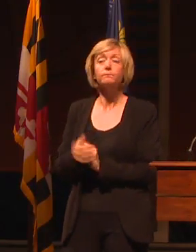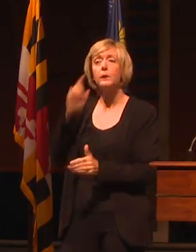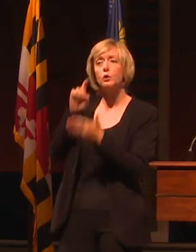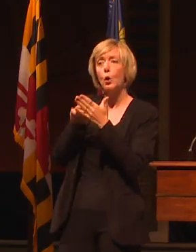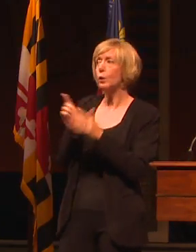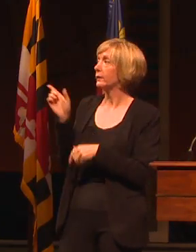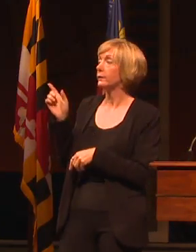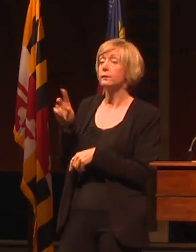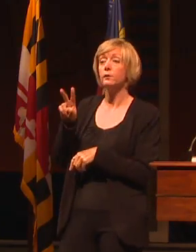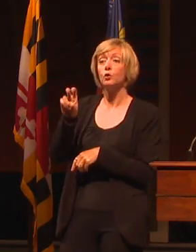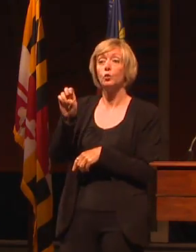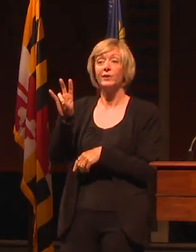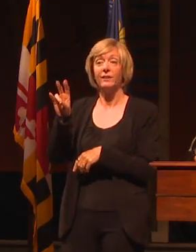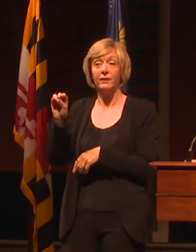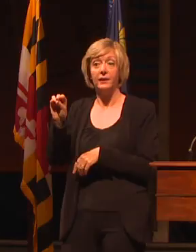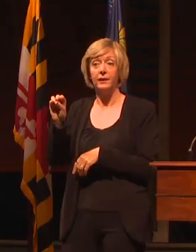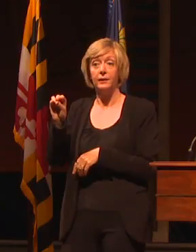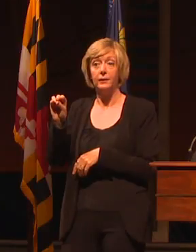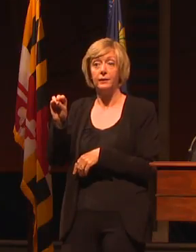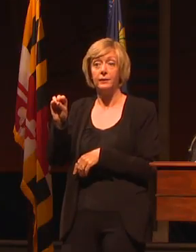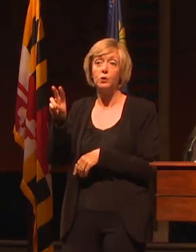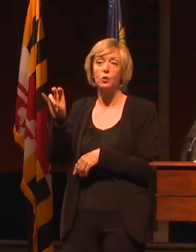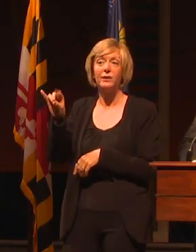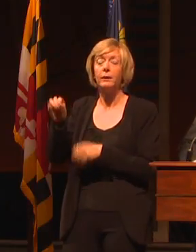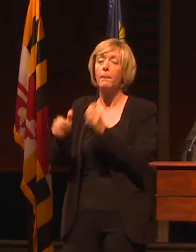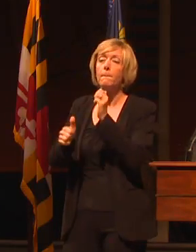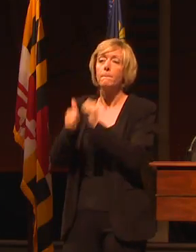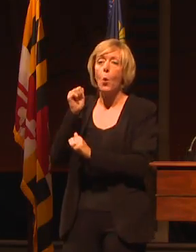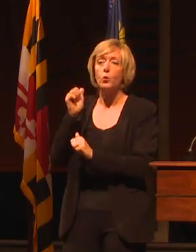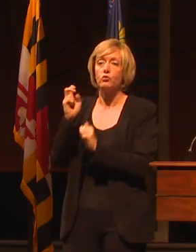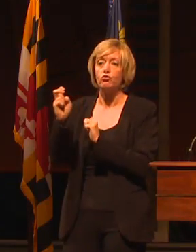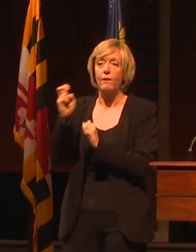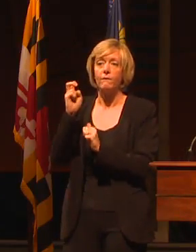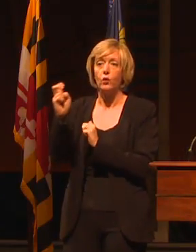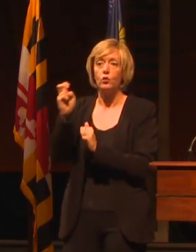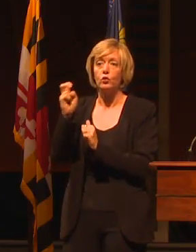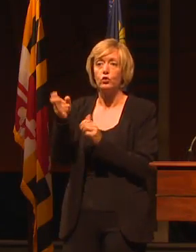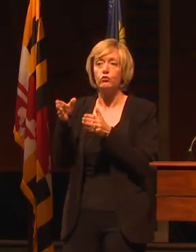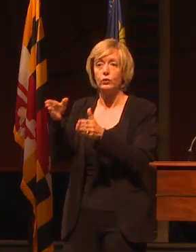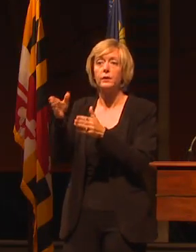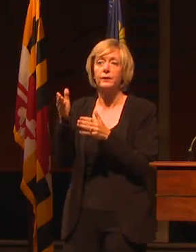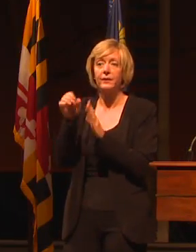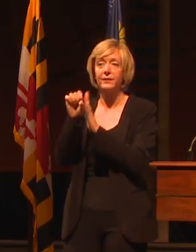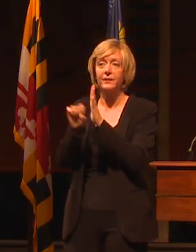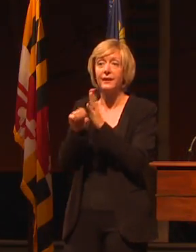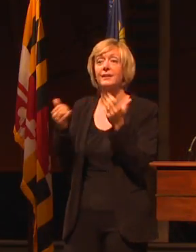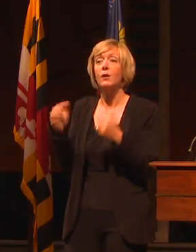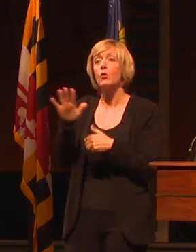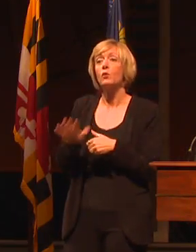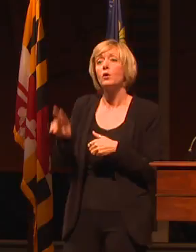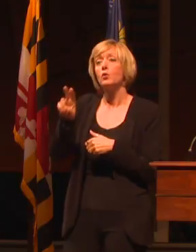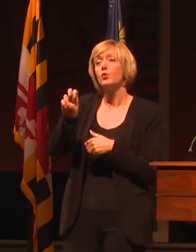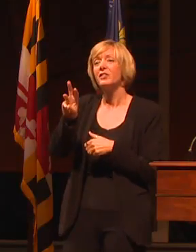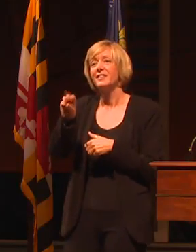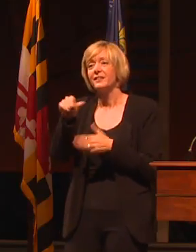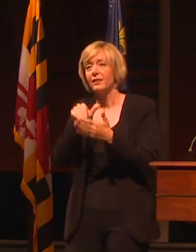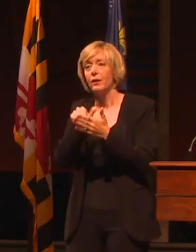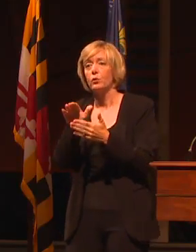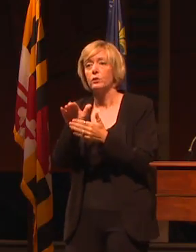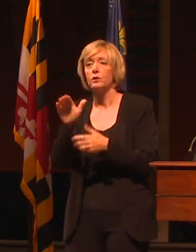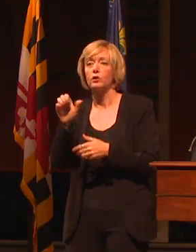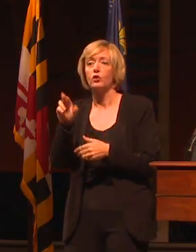notice on 270, which is the most traveled route in the state, today roughly 260,000 cars a day